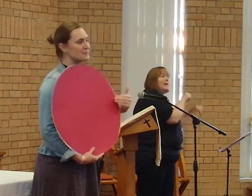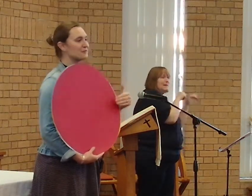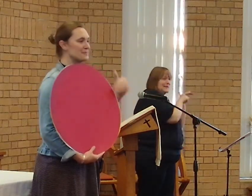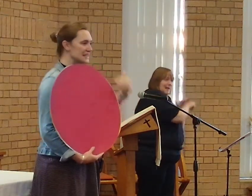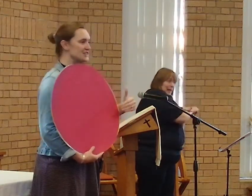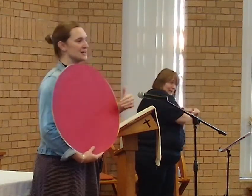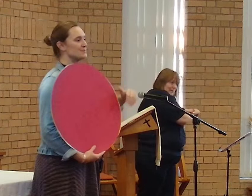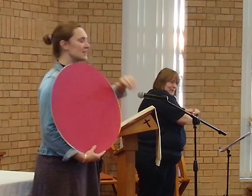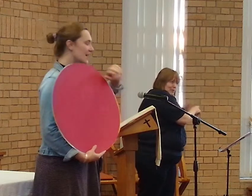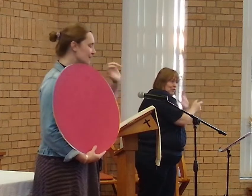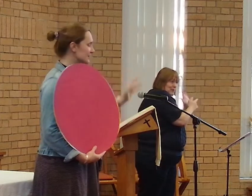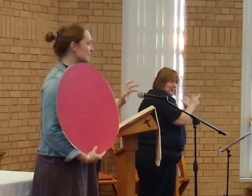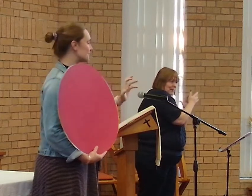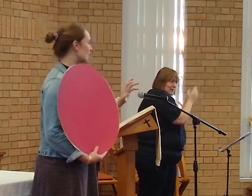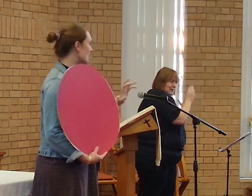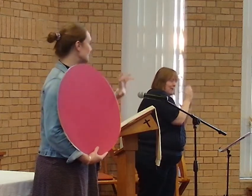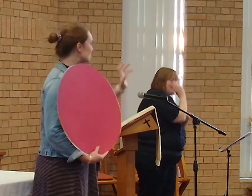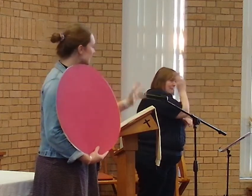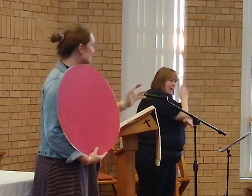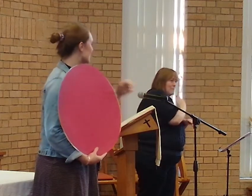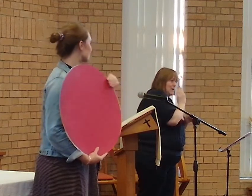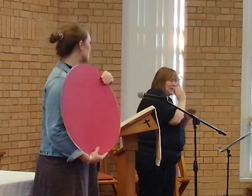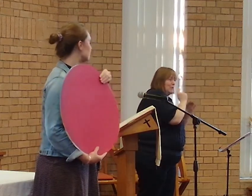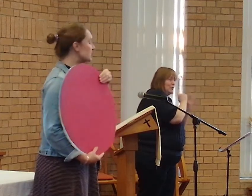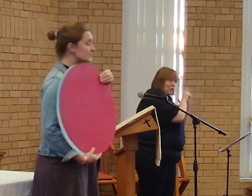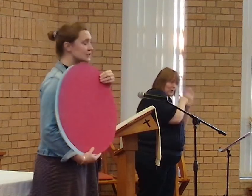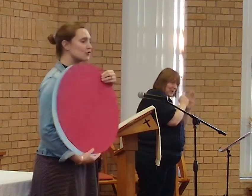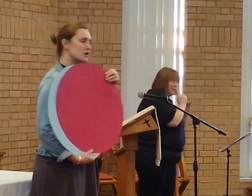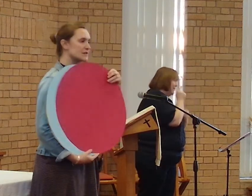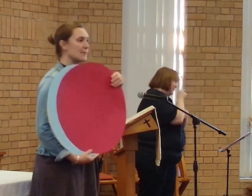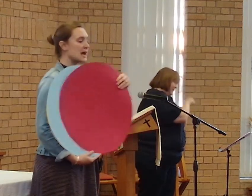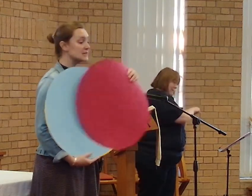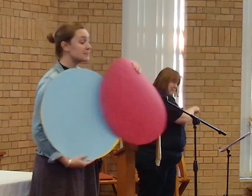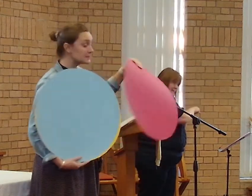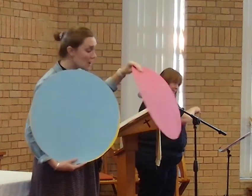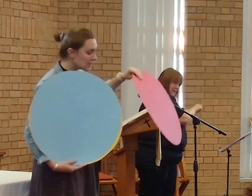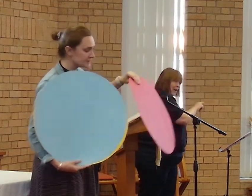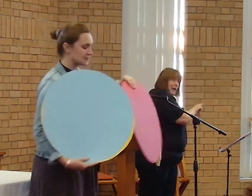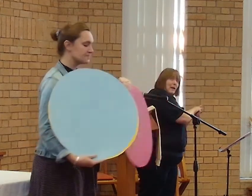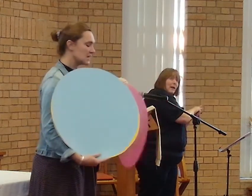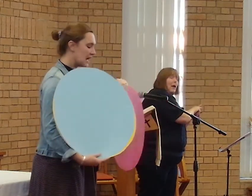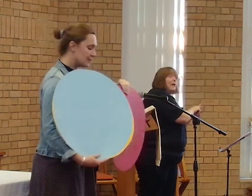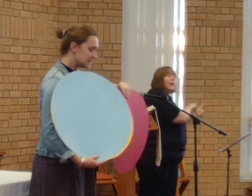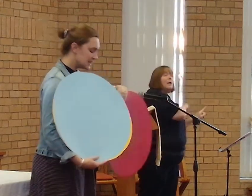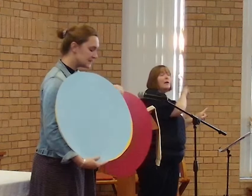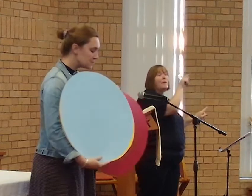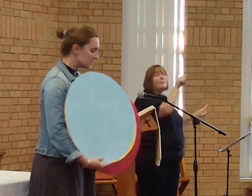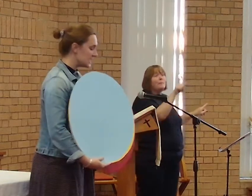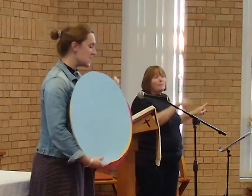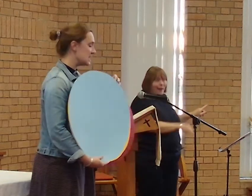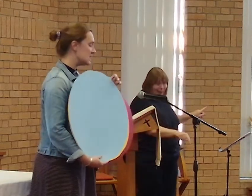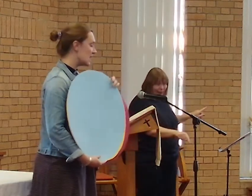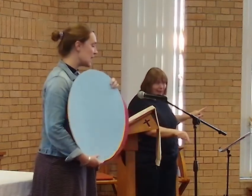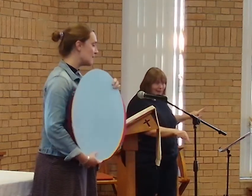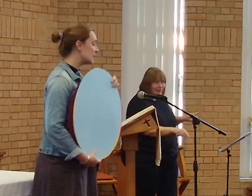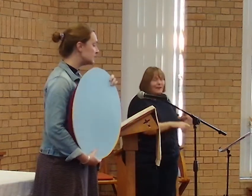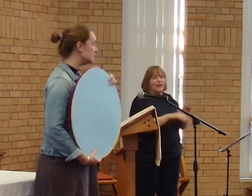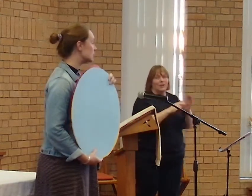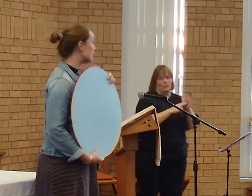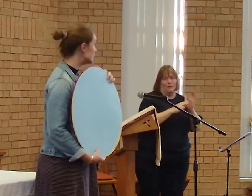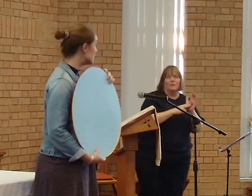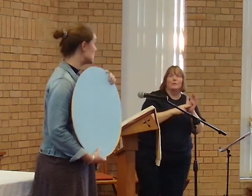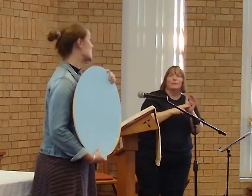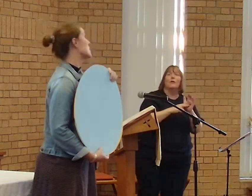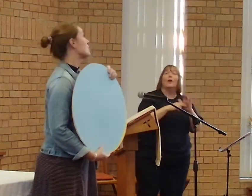They've escaped from Egypt, everything is fine, back to Nazareth. Jesus grows up and is baptized. And we get, don't we, in